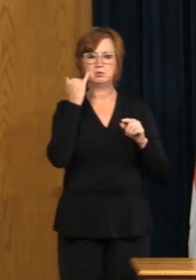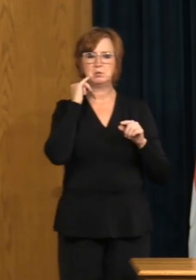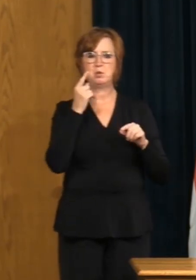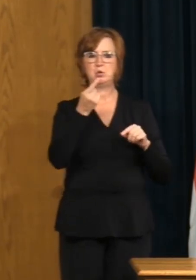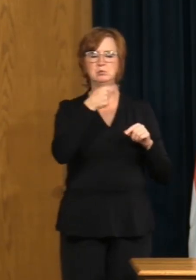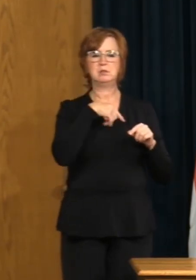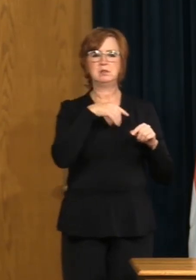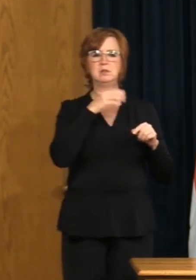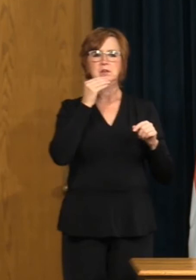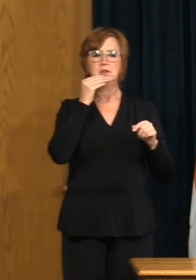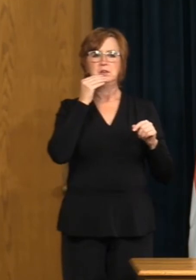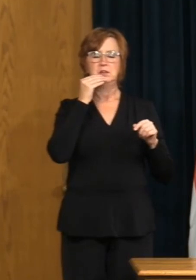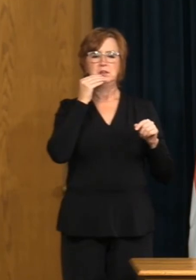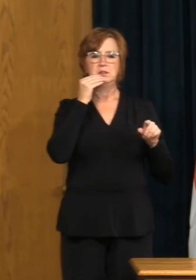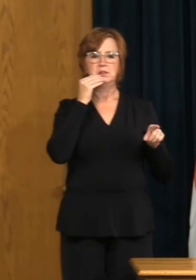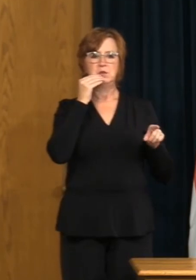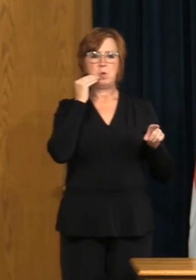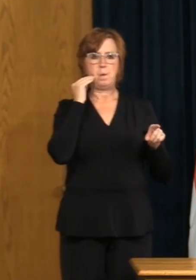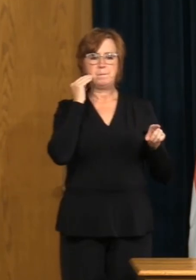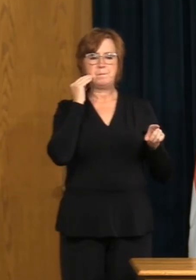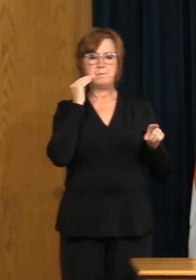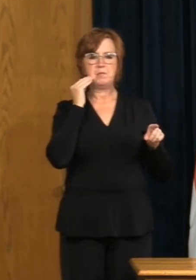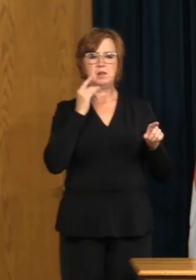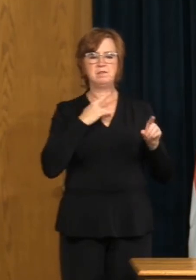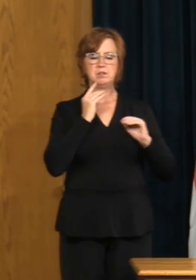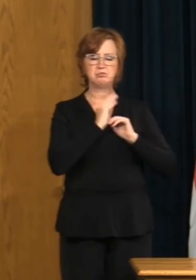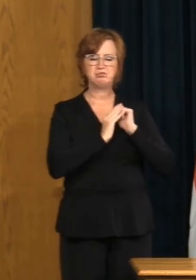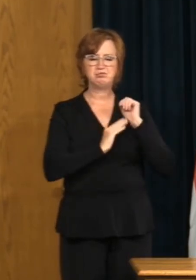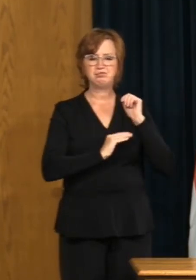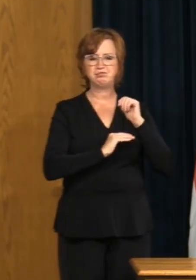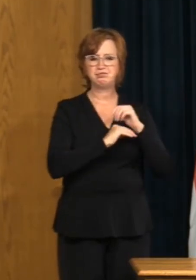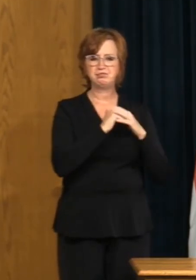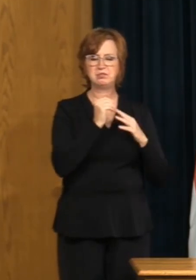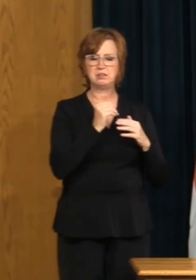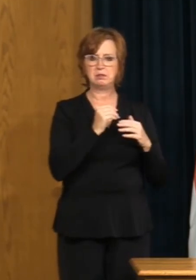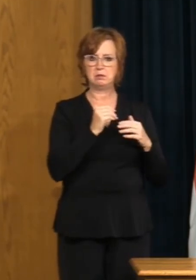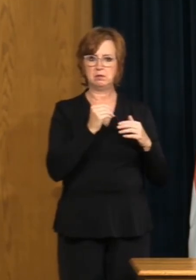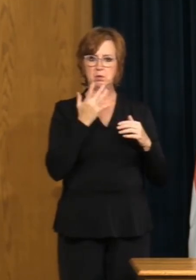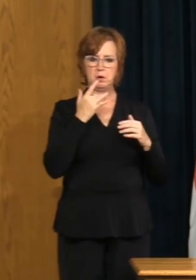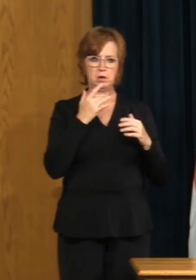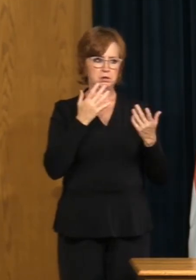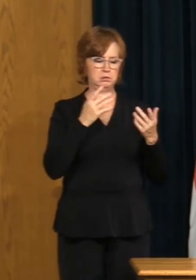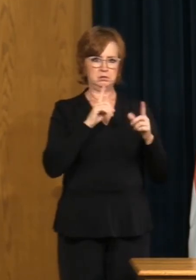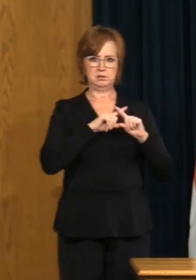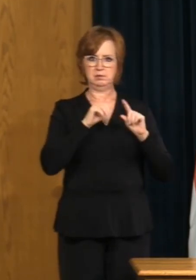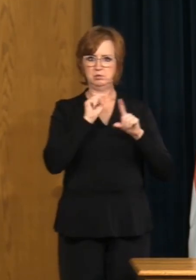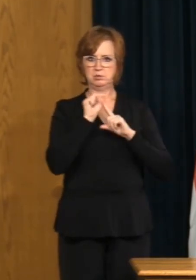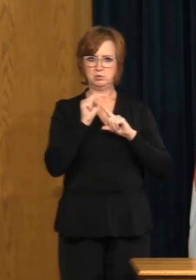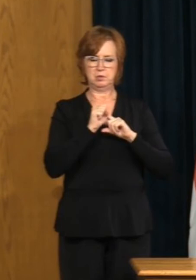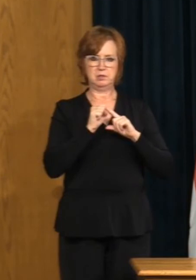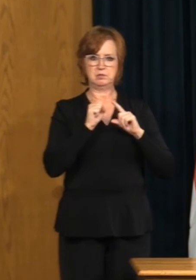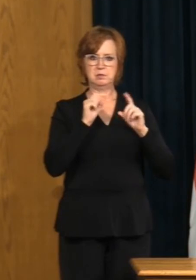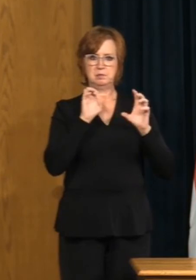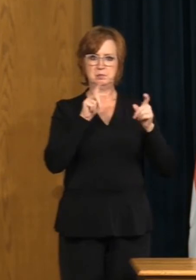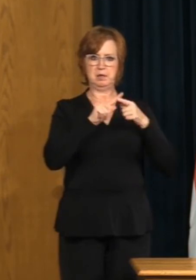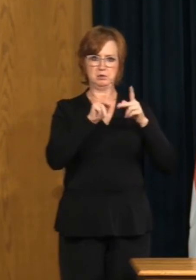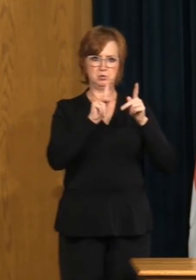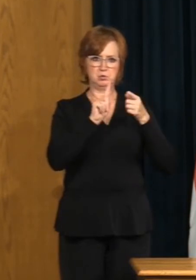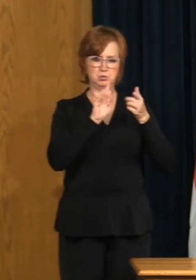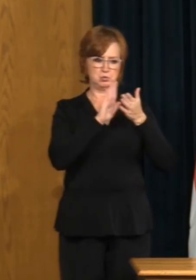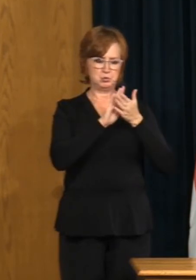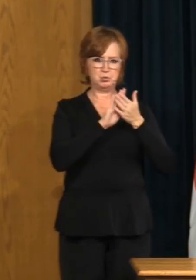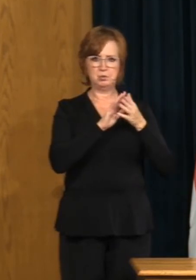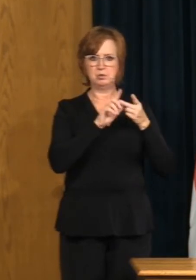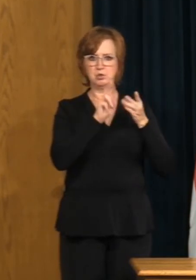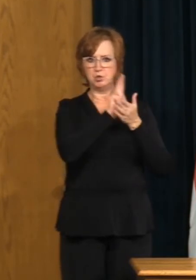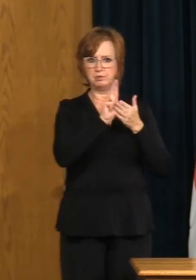do we reset the bubble to keep everyone safe? And then, winter is, summer is a time of barbecues outdoors,